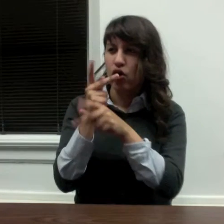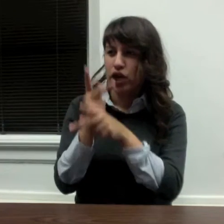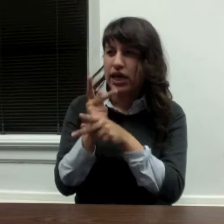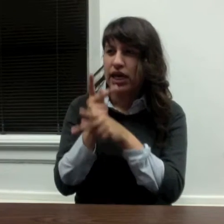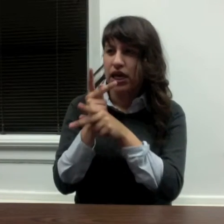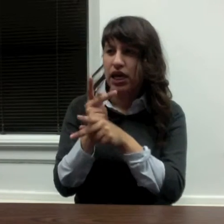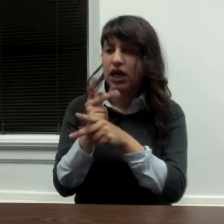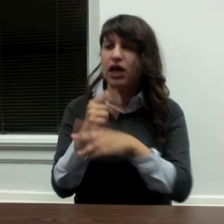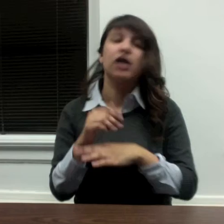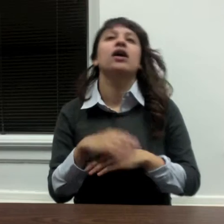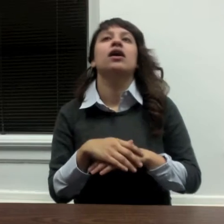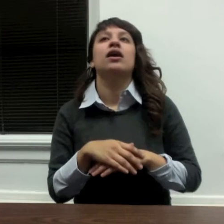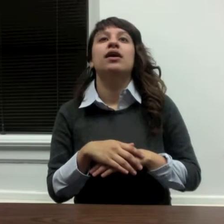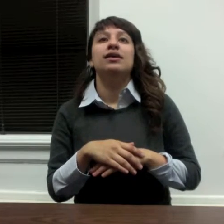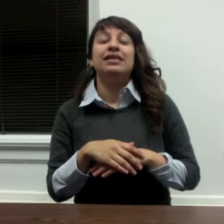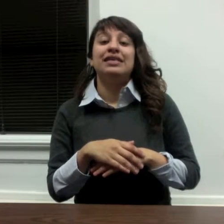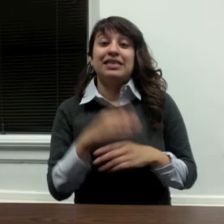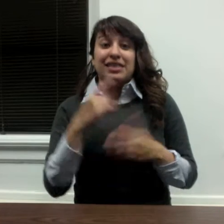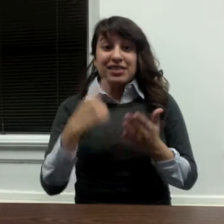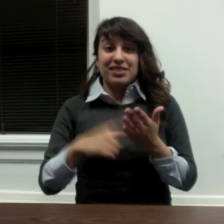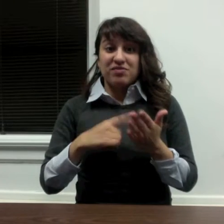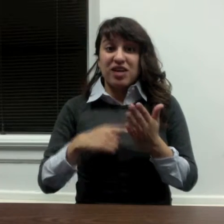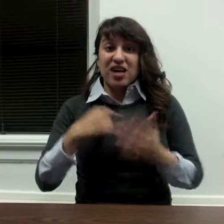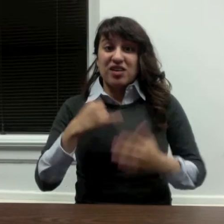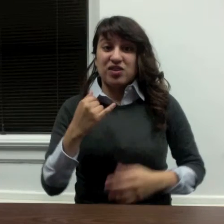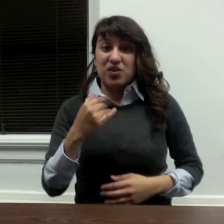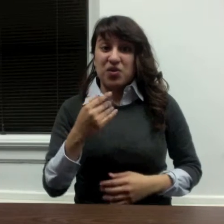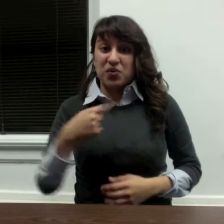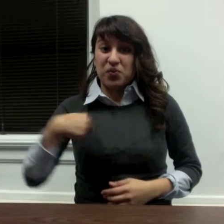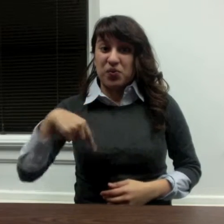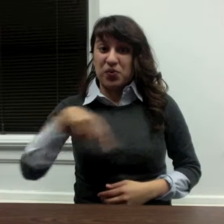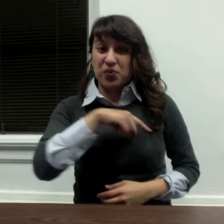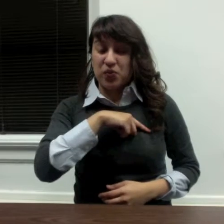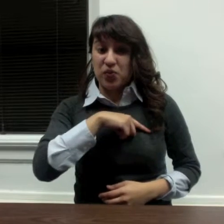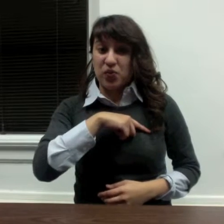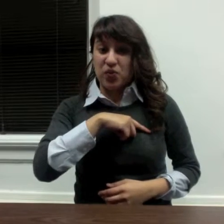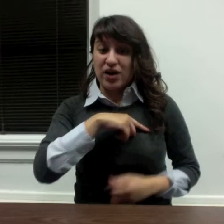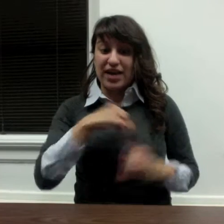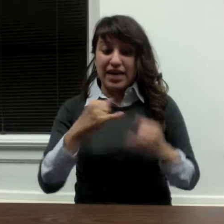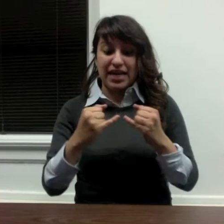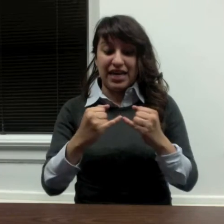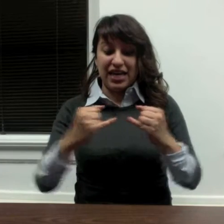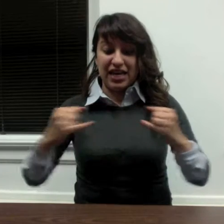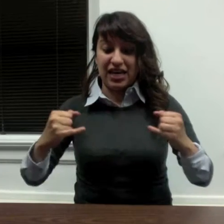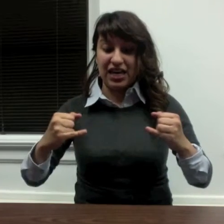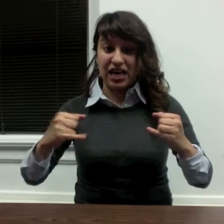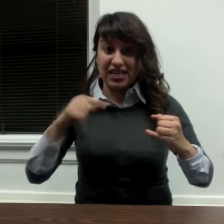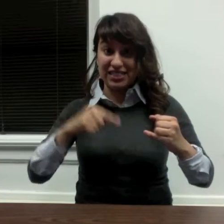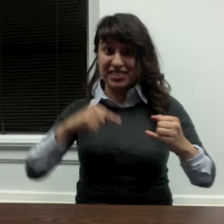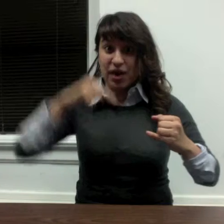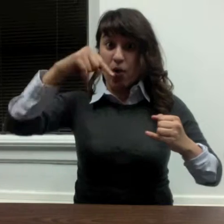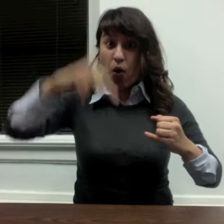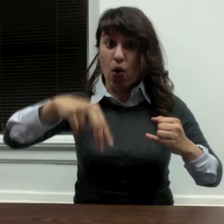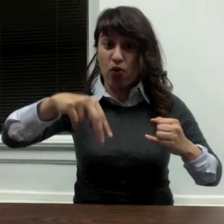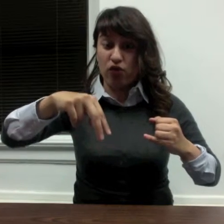we occasionally cross that line of what is considered ethical behavior or not ethical behavior.